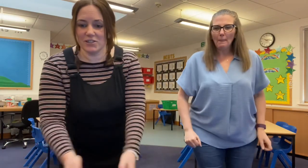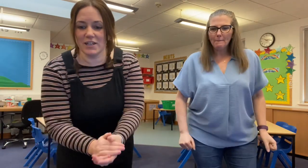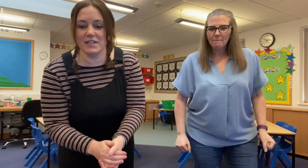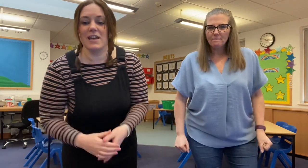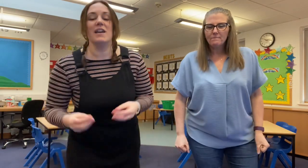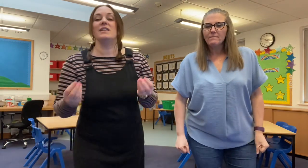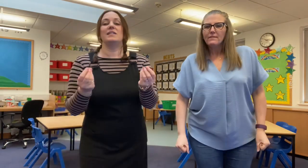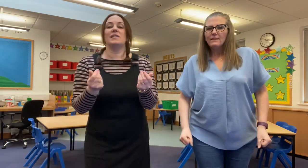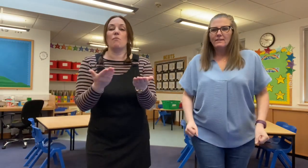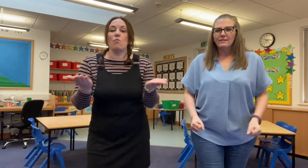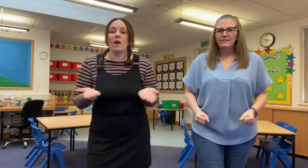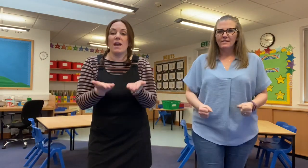Jeans. Somewhere,